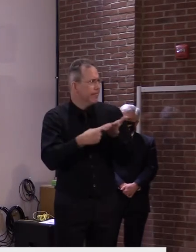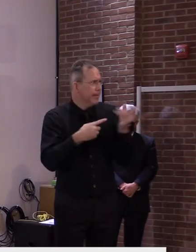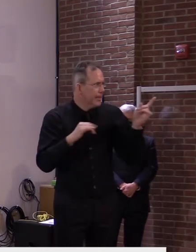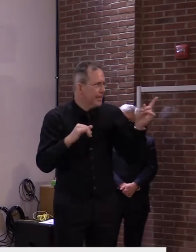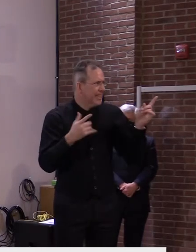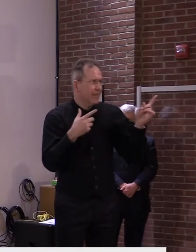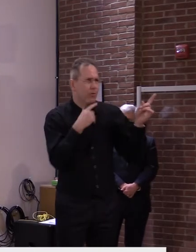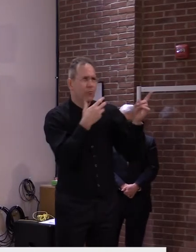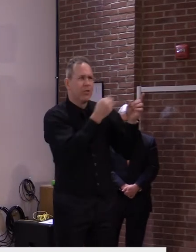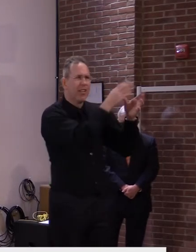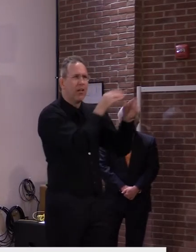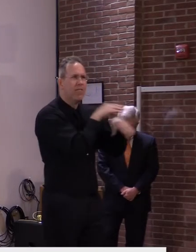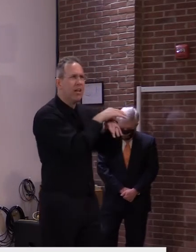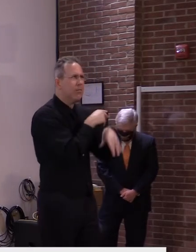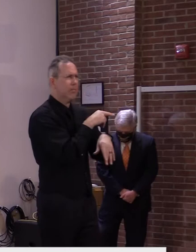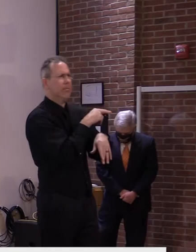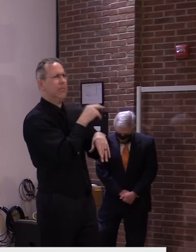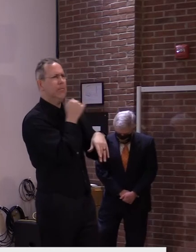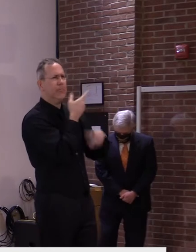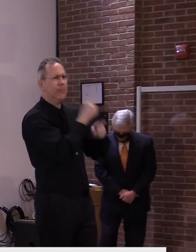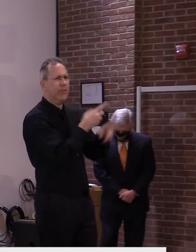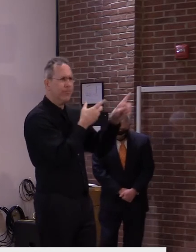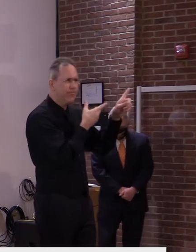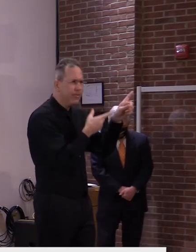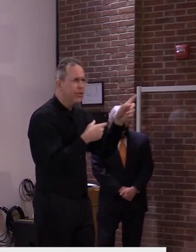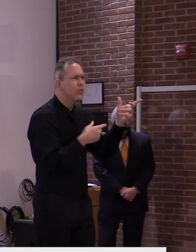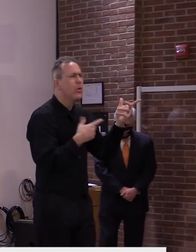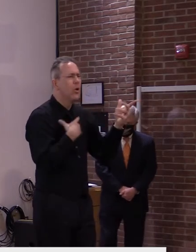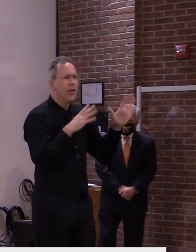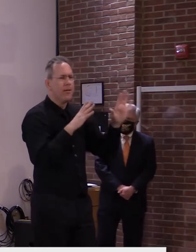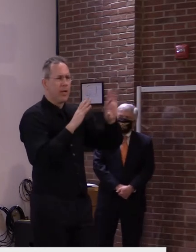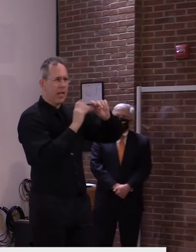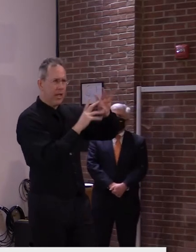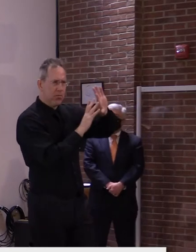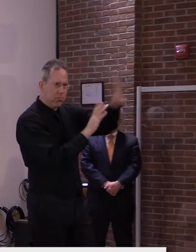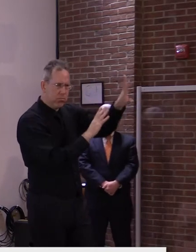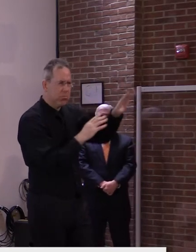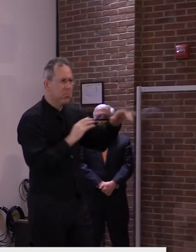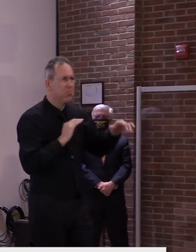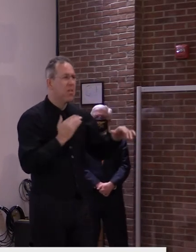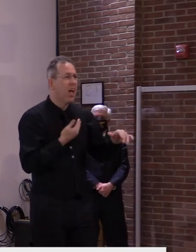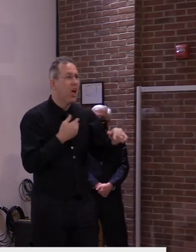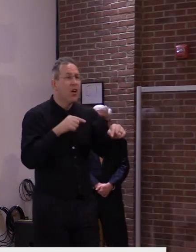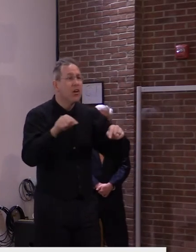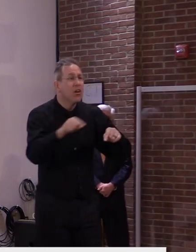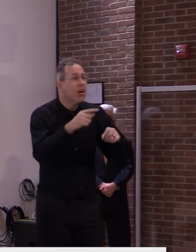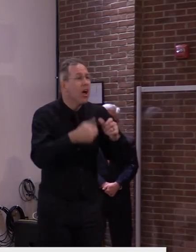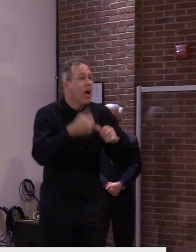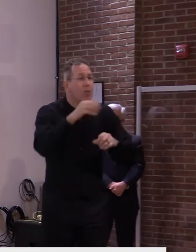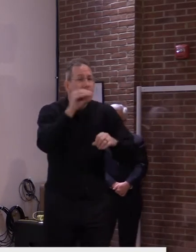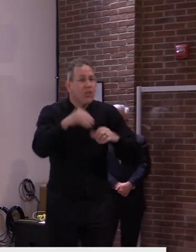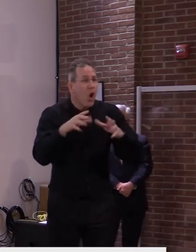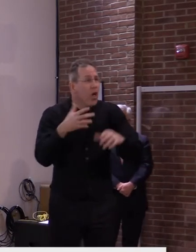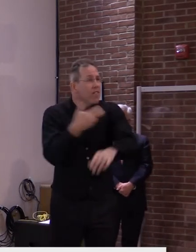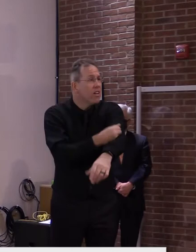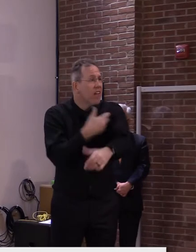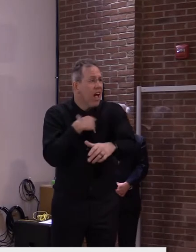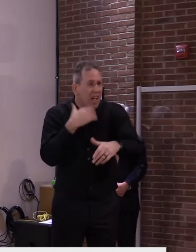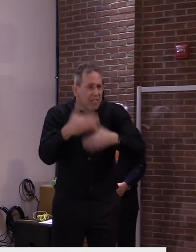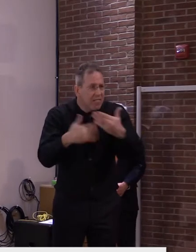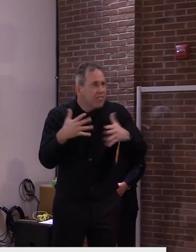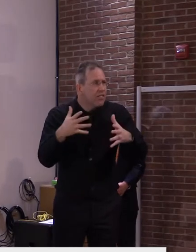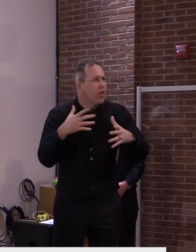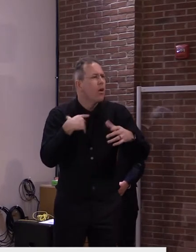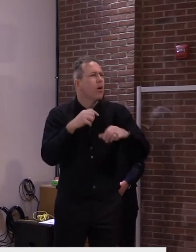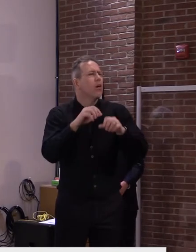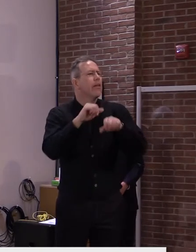a fashion where people are vaccinated at a high rate. So this has to do with the testing protocols and how